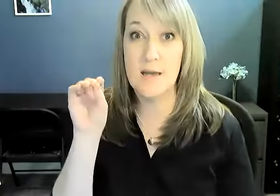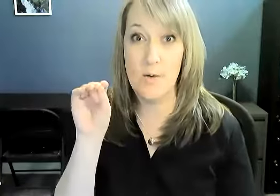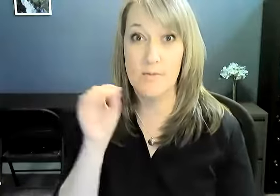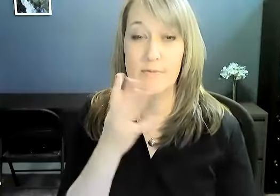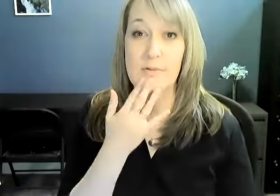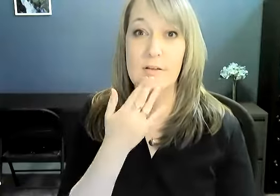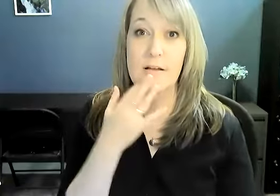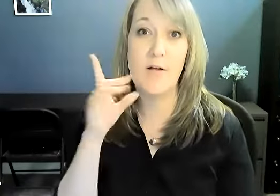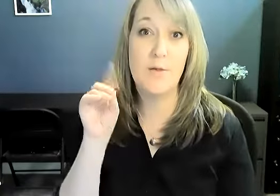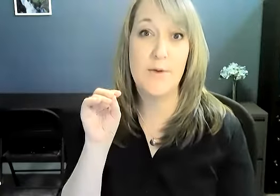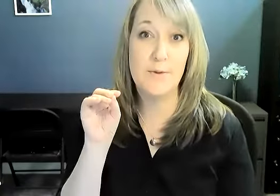D-O, Colorado.